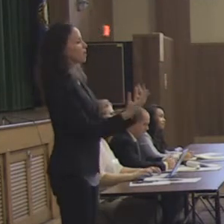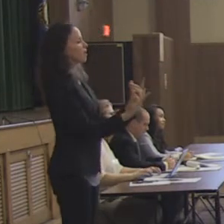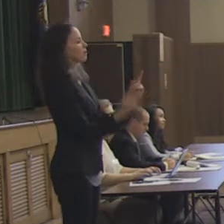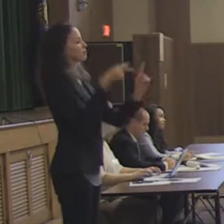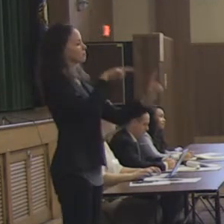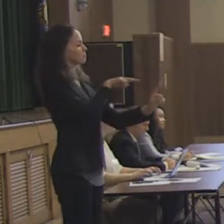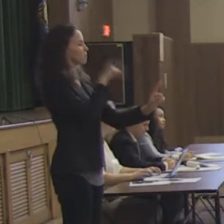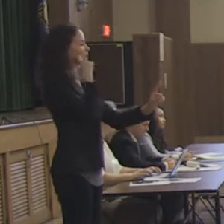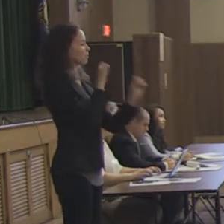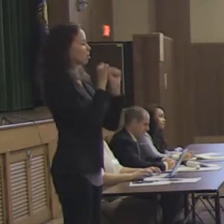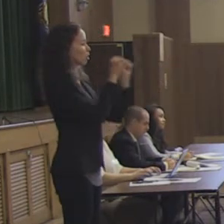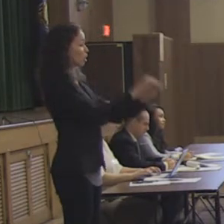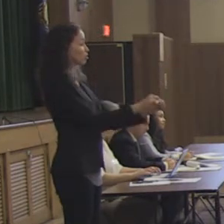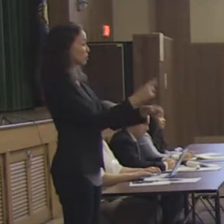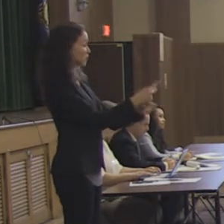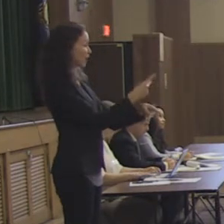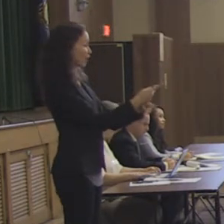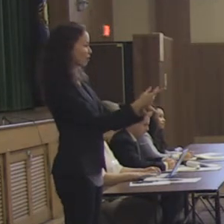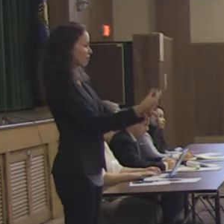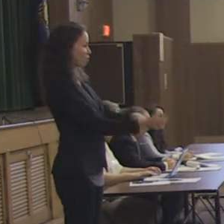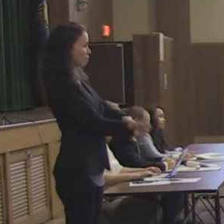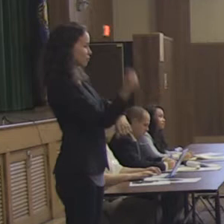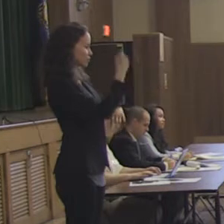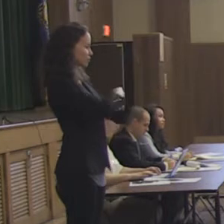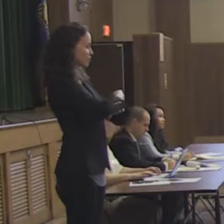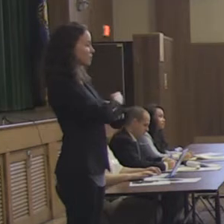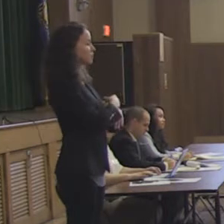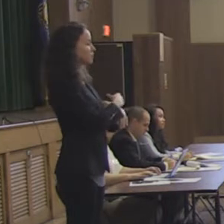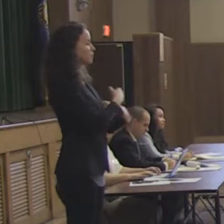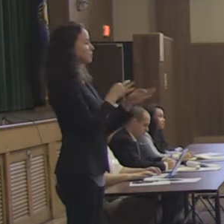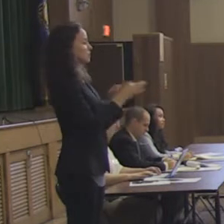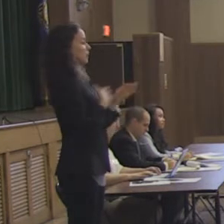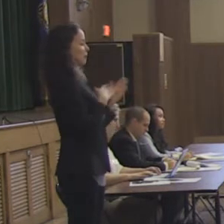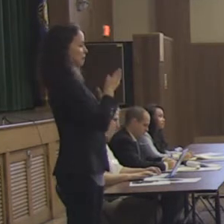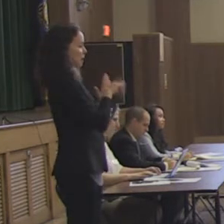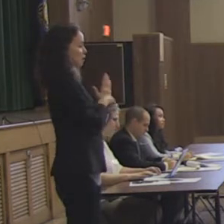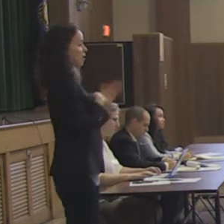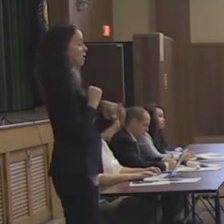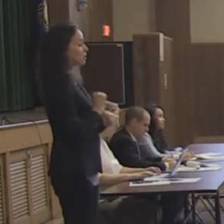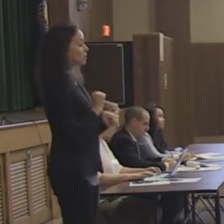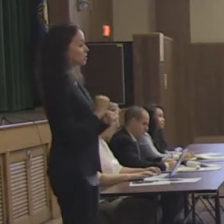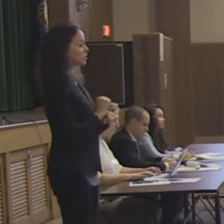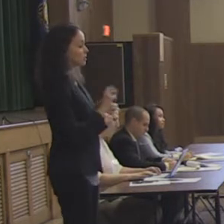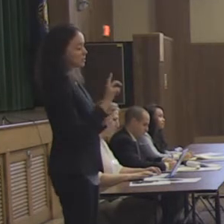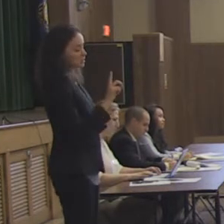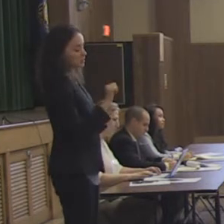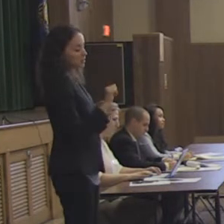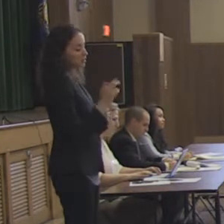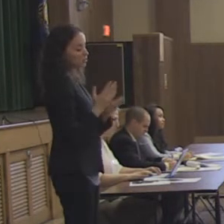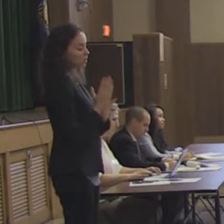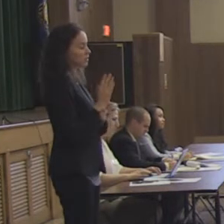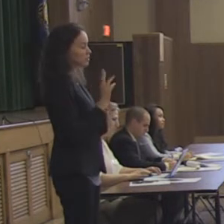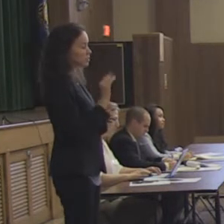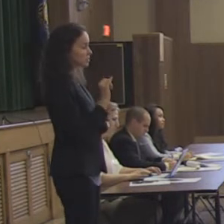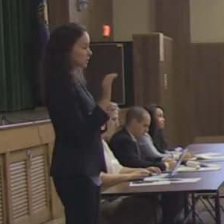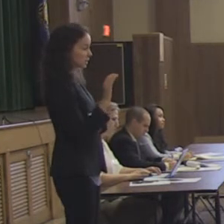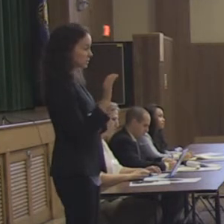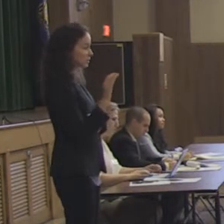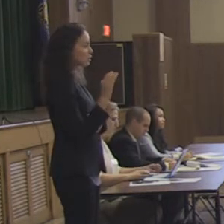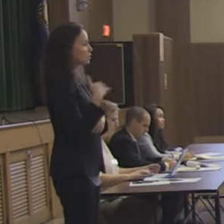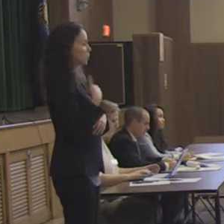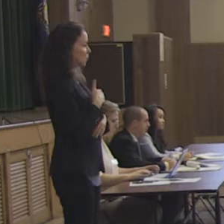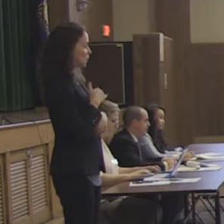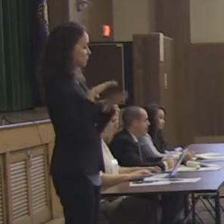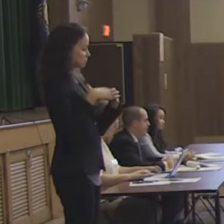on the long-term care closure. So just by way of background, I work for Disability Rights Wisconsin. We're the protection and